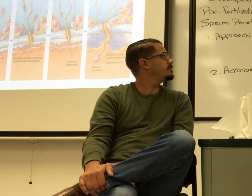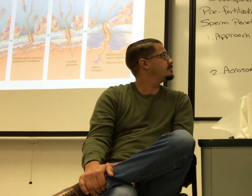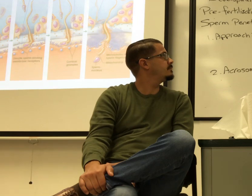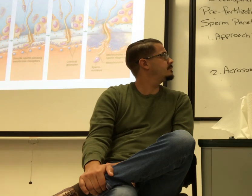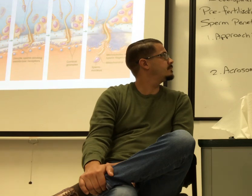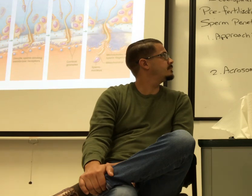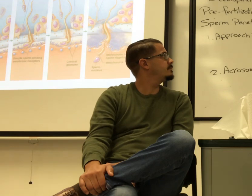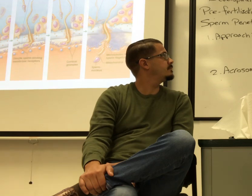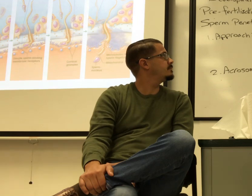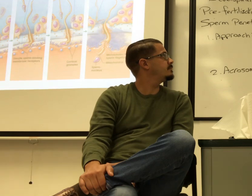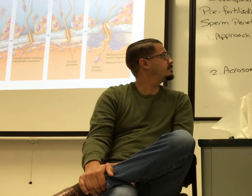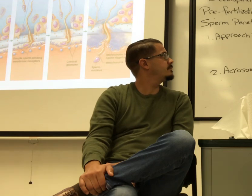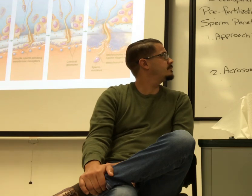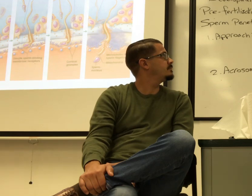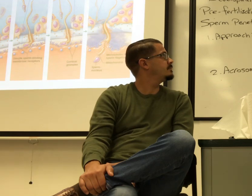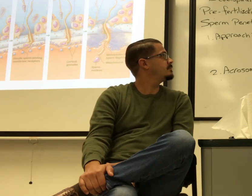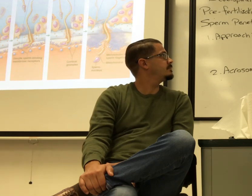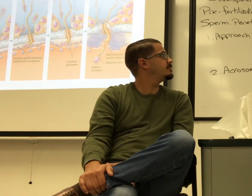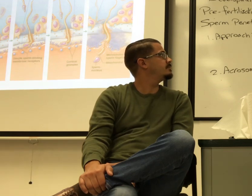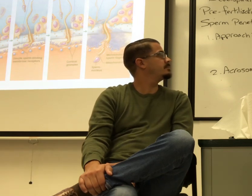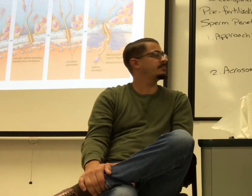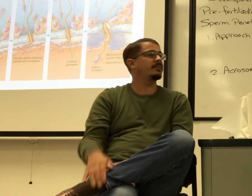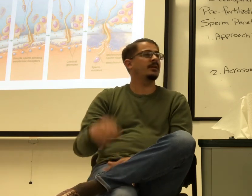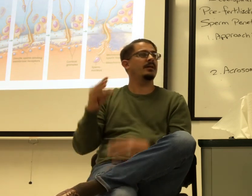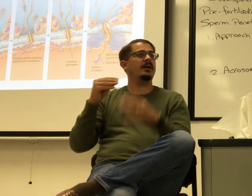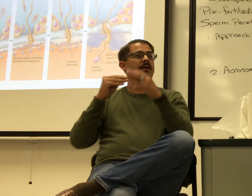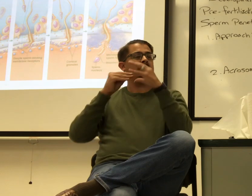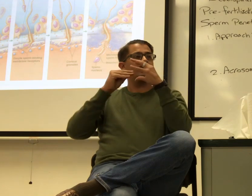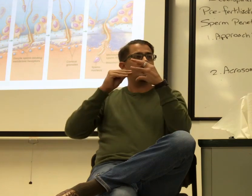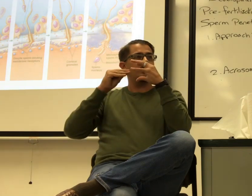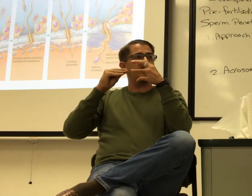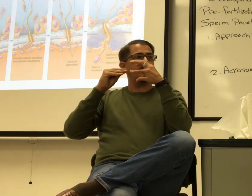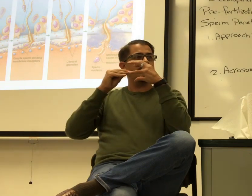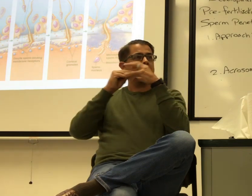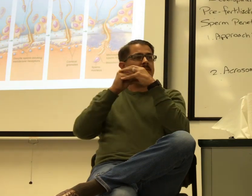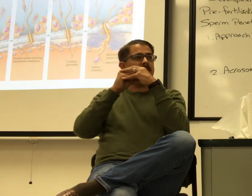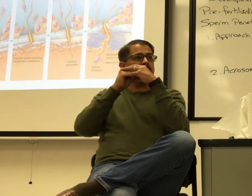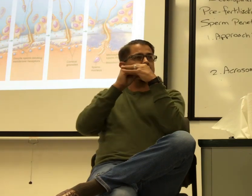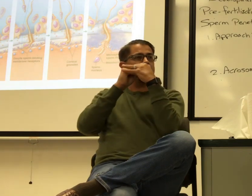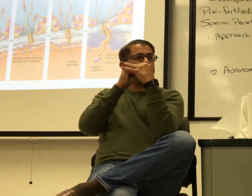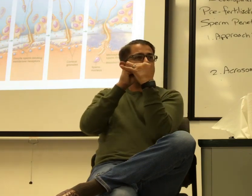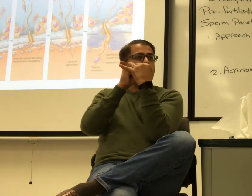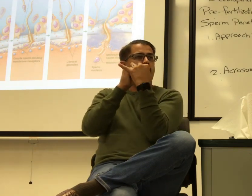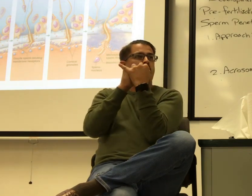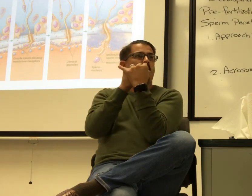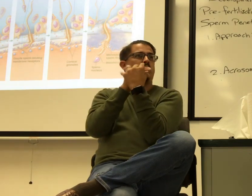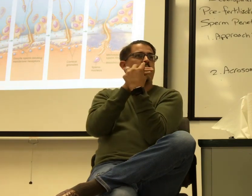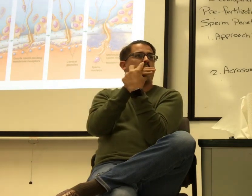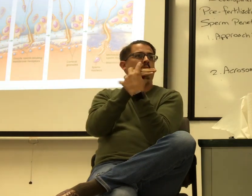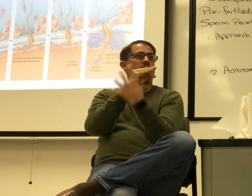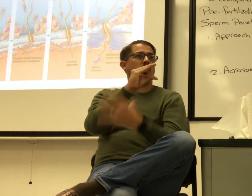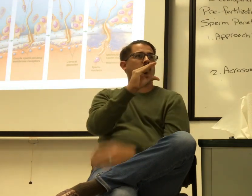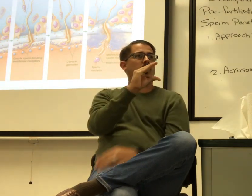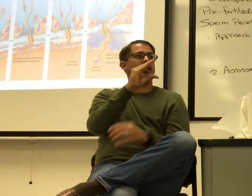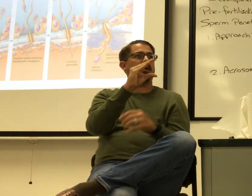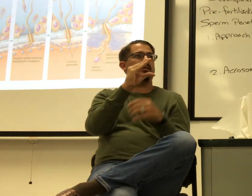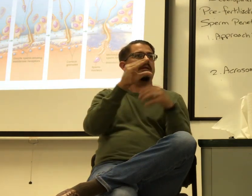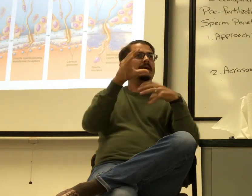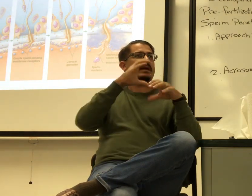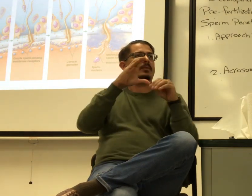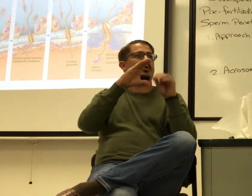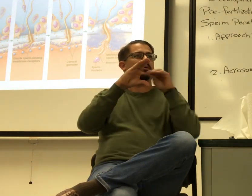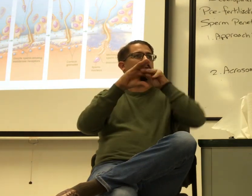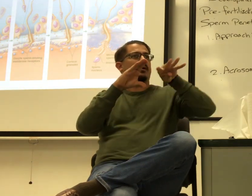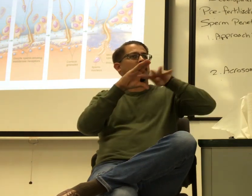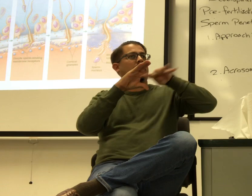So that'll allow all the lighted chemicals to spill onto the zona pellucida to help will clear a path